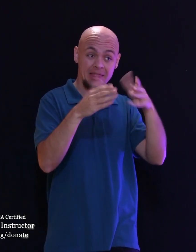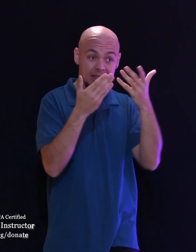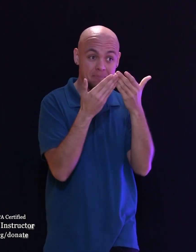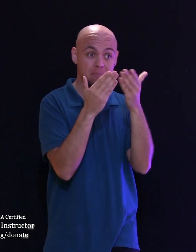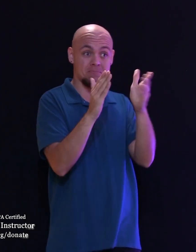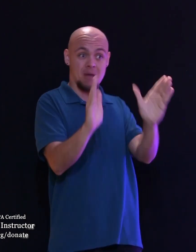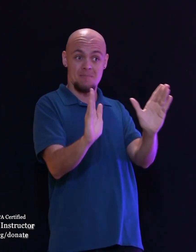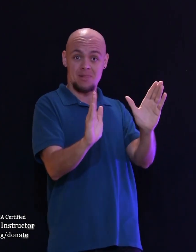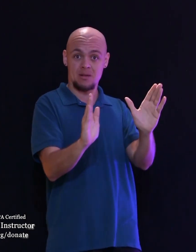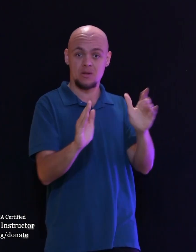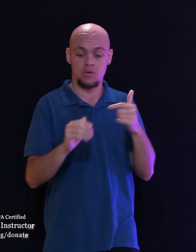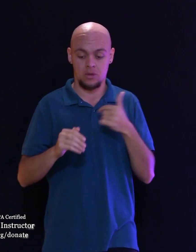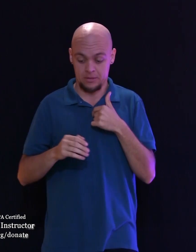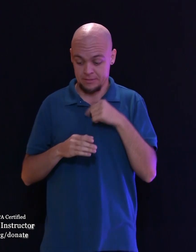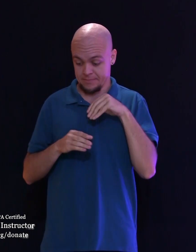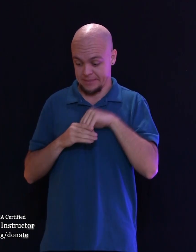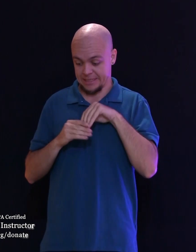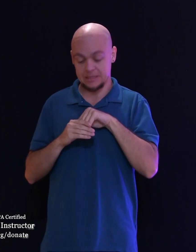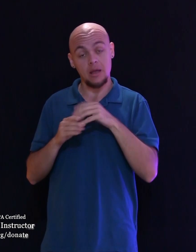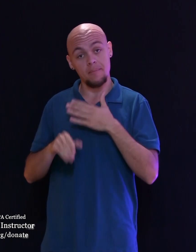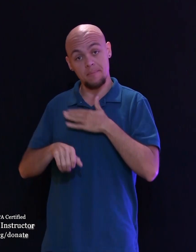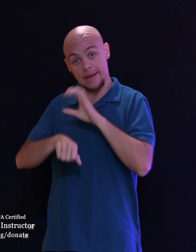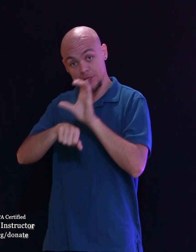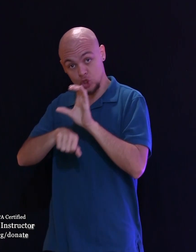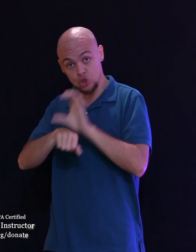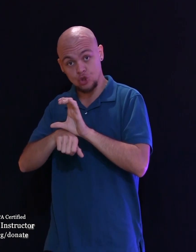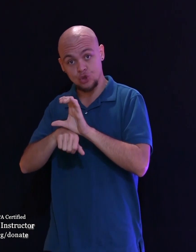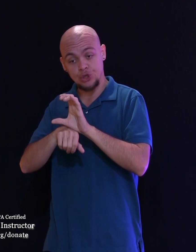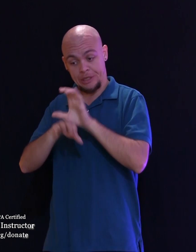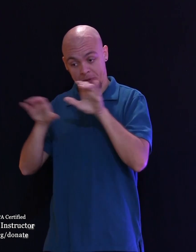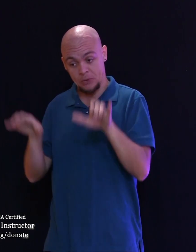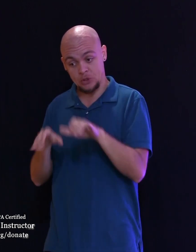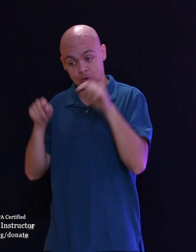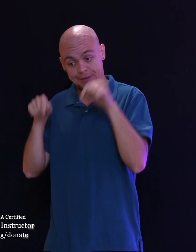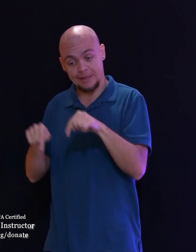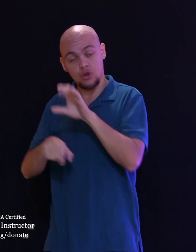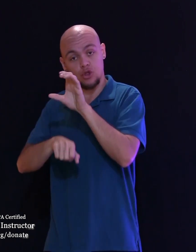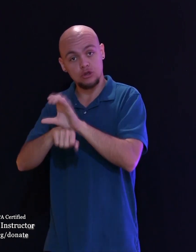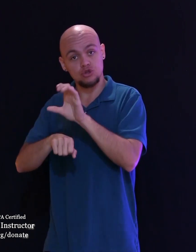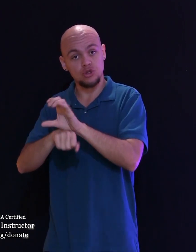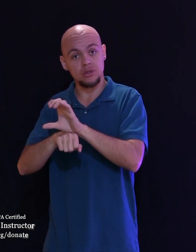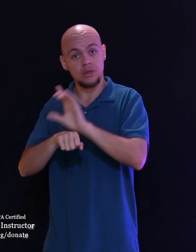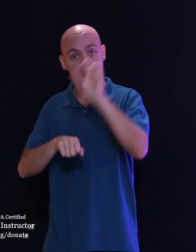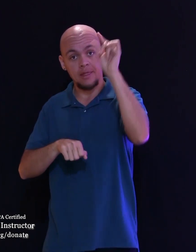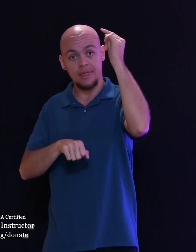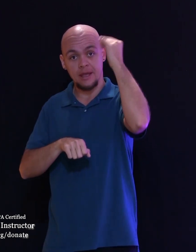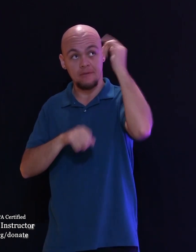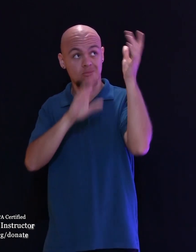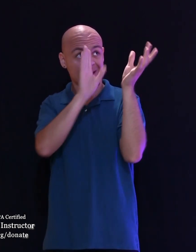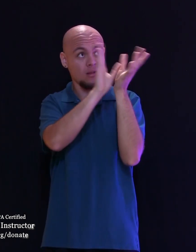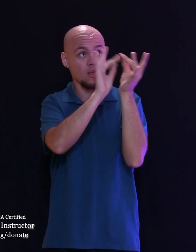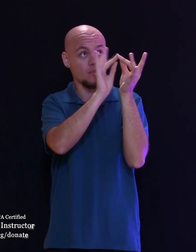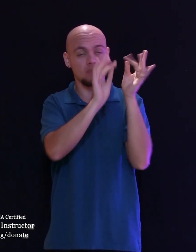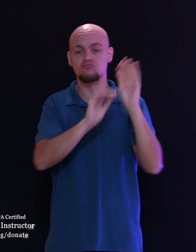as long as I'm within my church and how we do things here at the church, government's not going to say anything about it. You will never